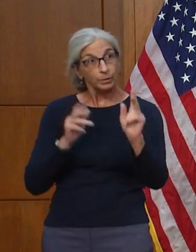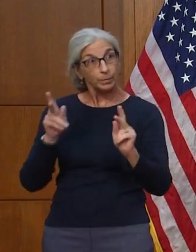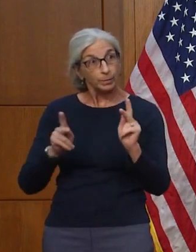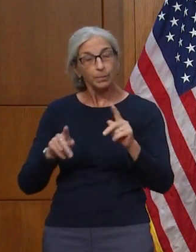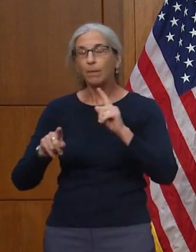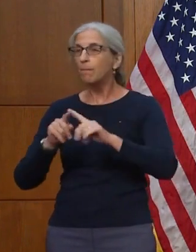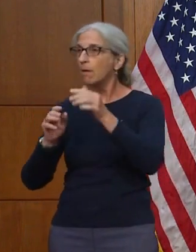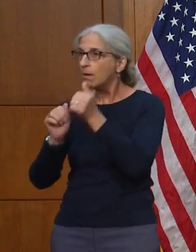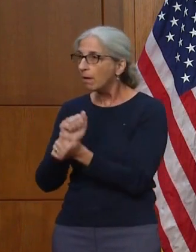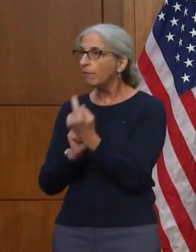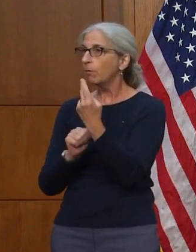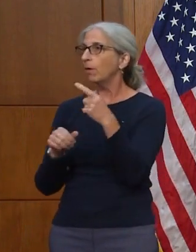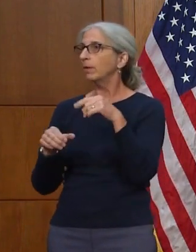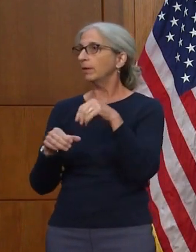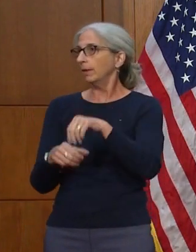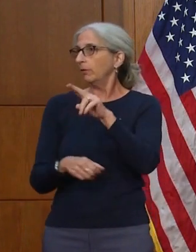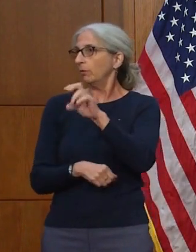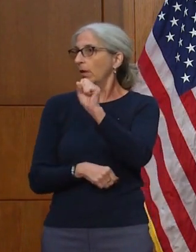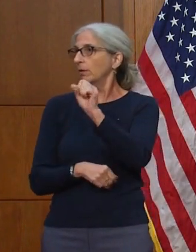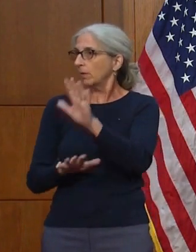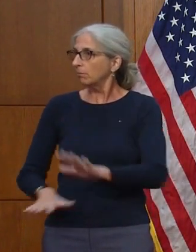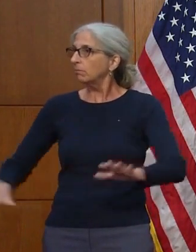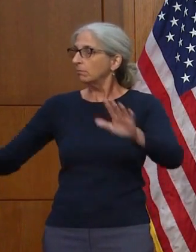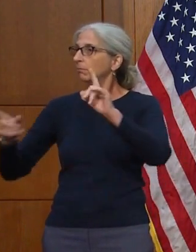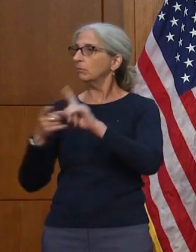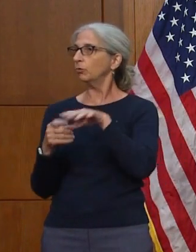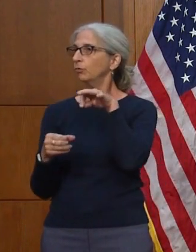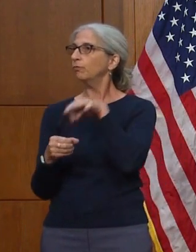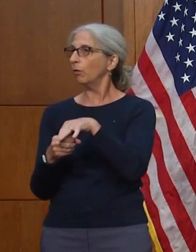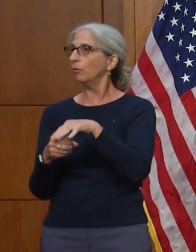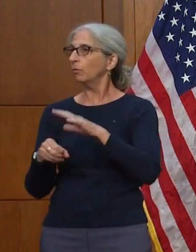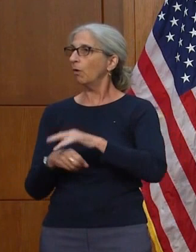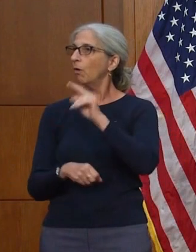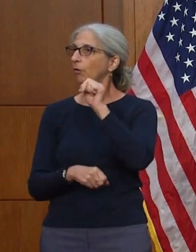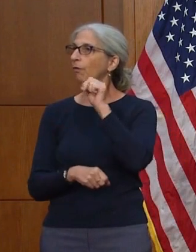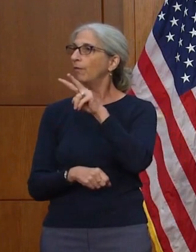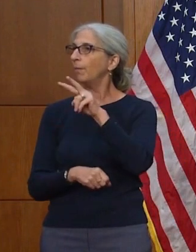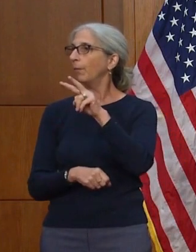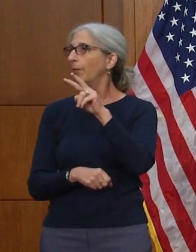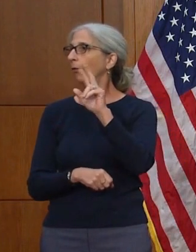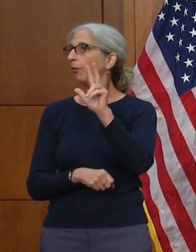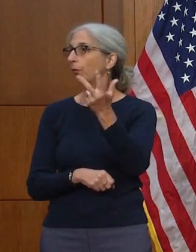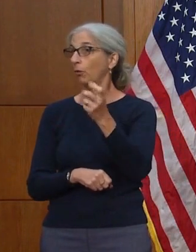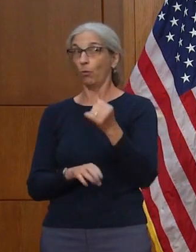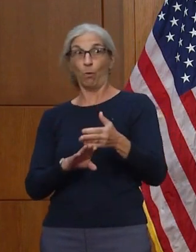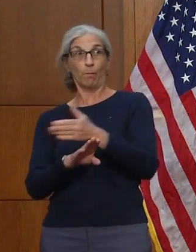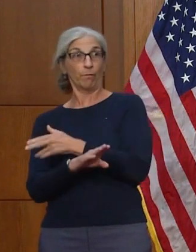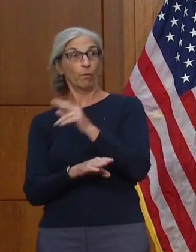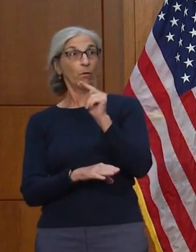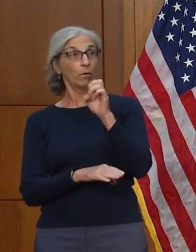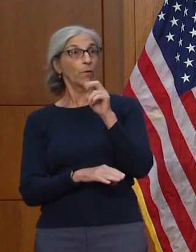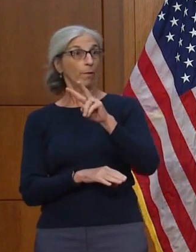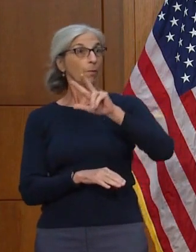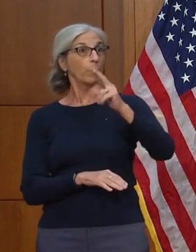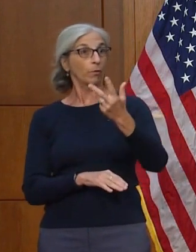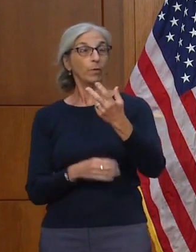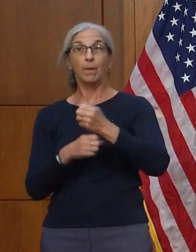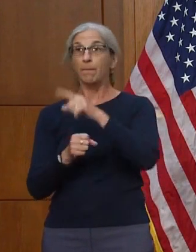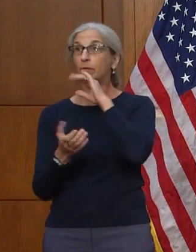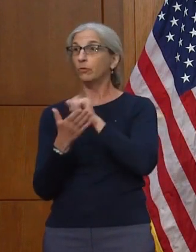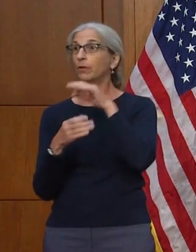to exercise their right on November the 3rd or prior to then and make sure that their vote counts.